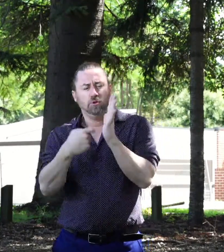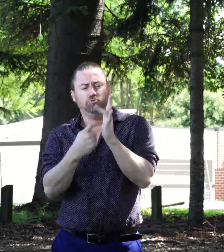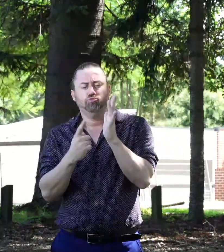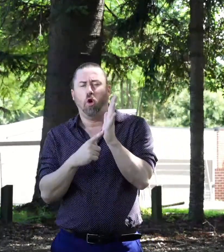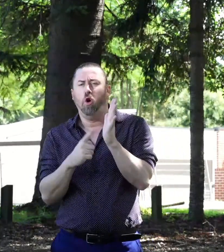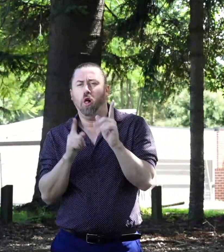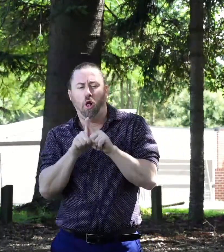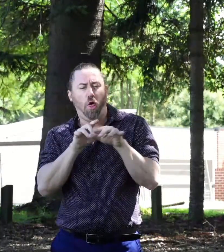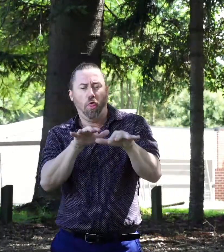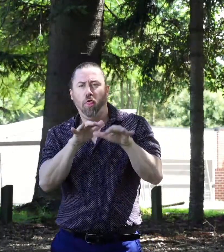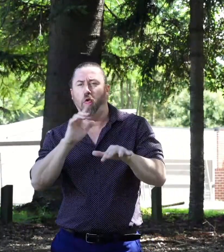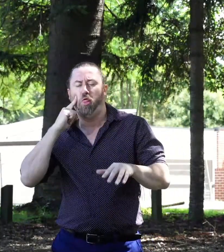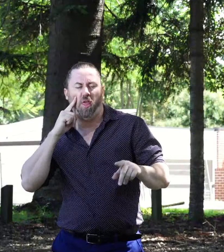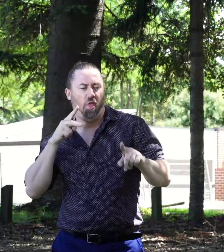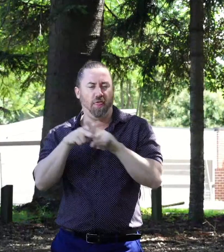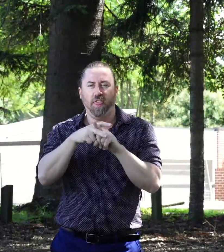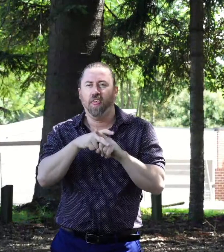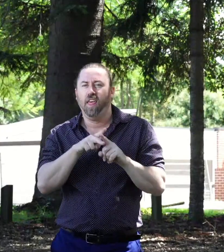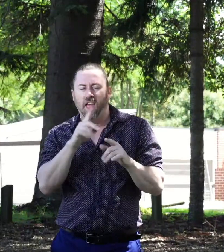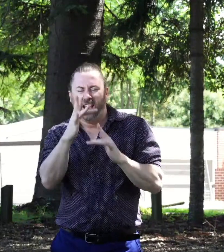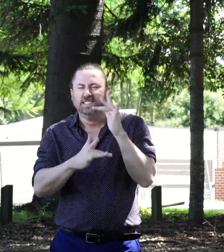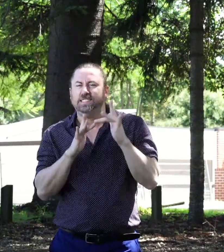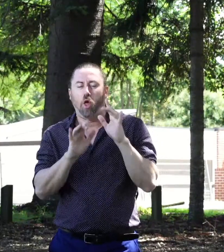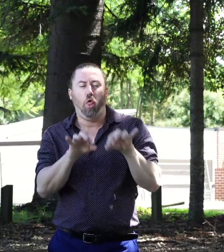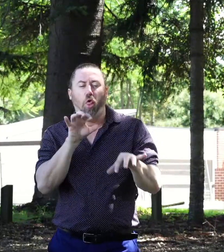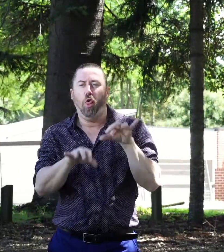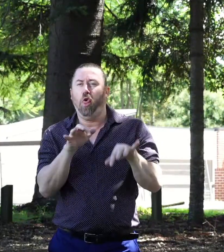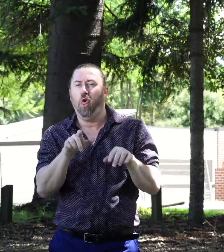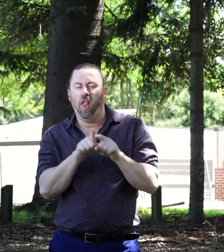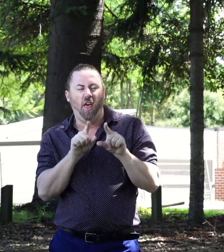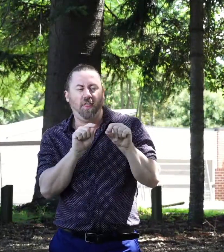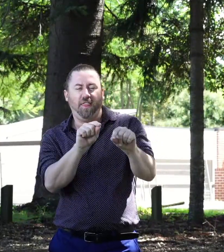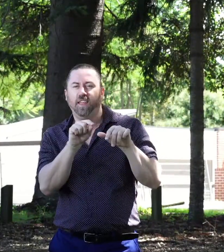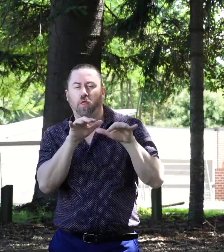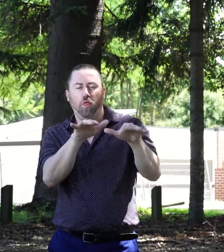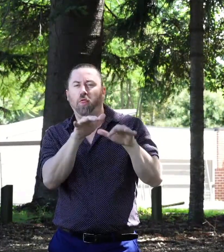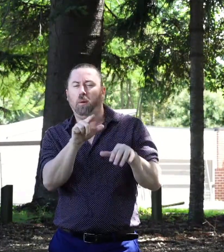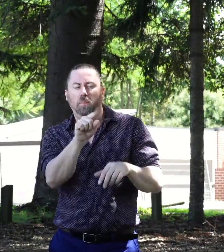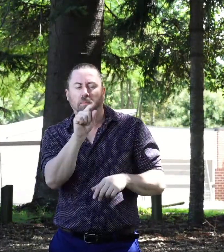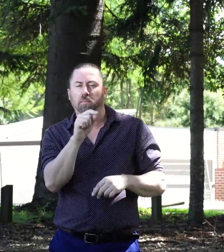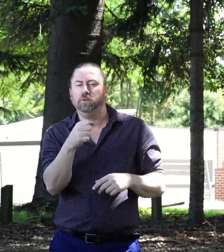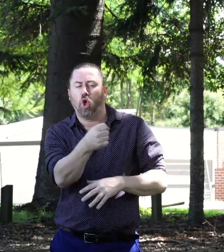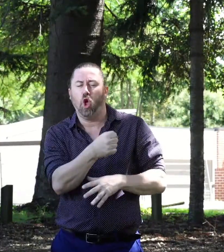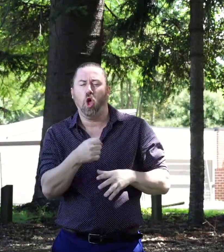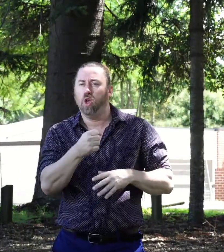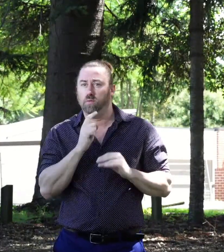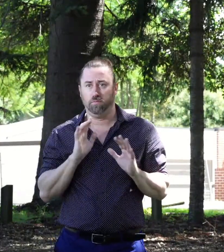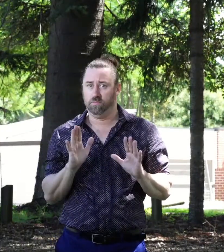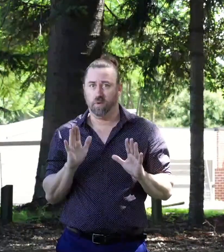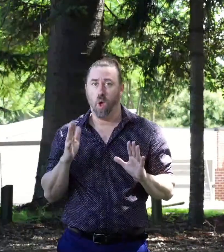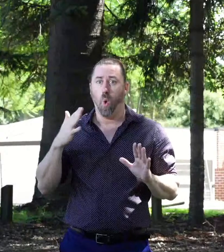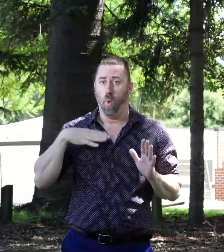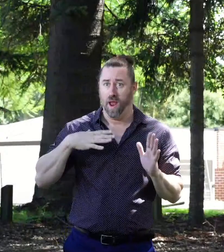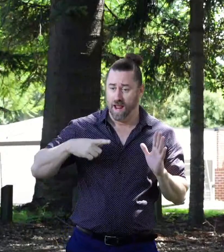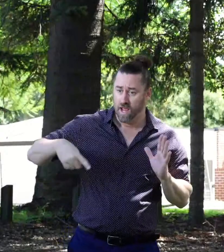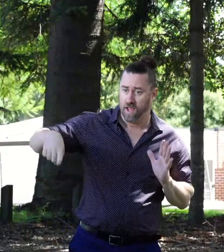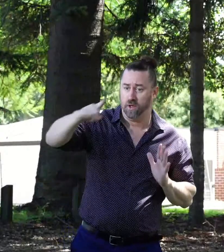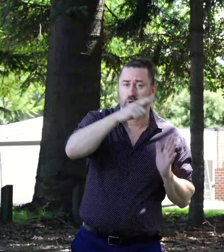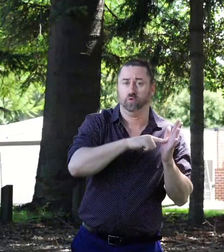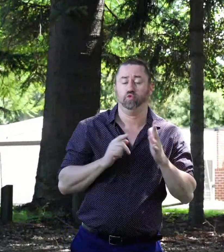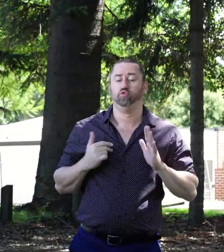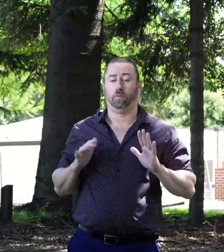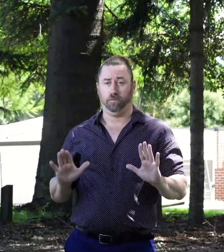got to stop. I think it's about time that as a nation we actually came together and started talking about ways in which we